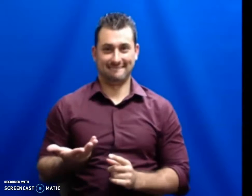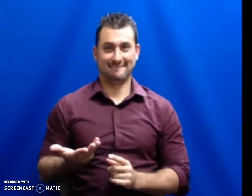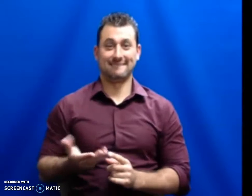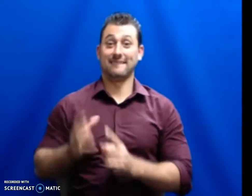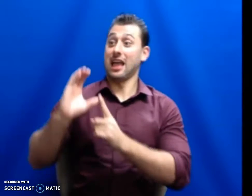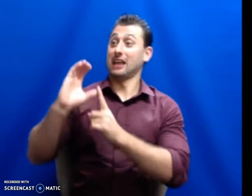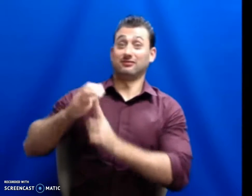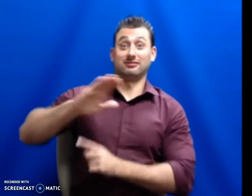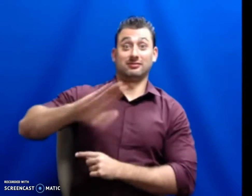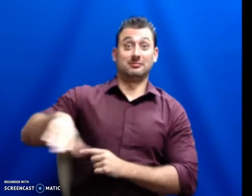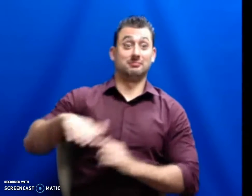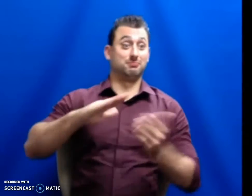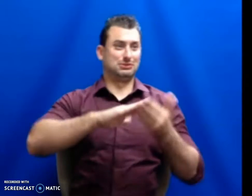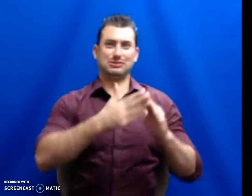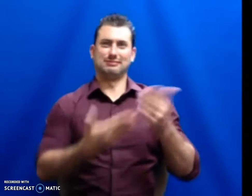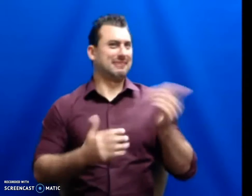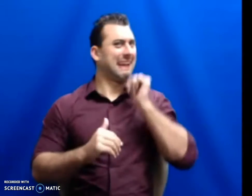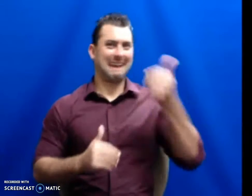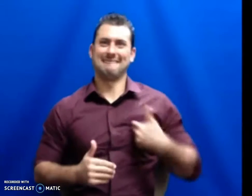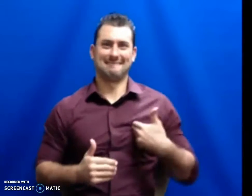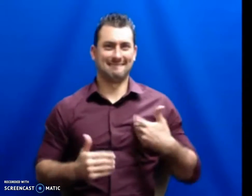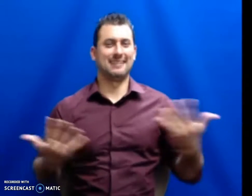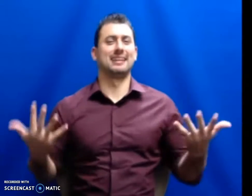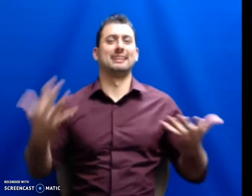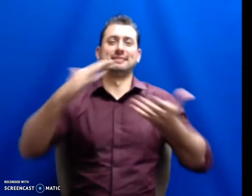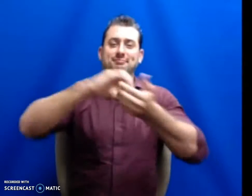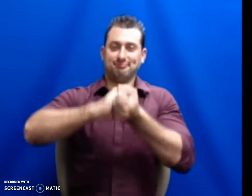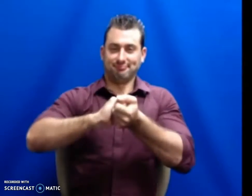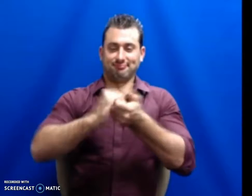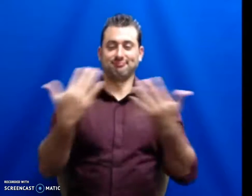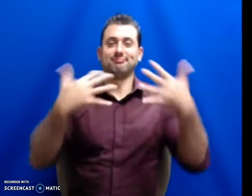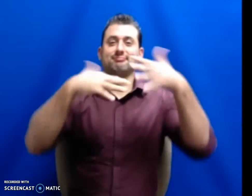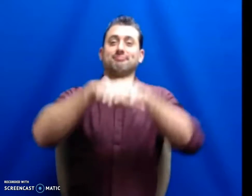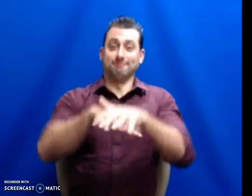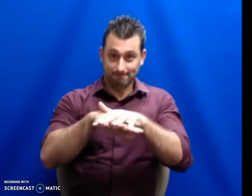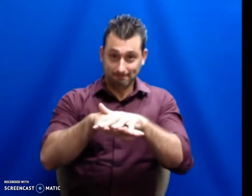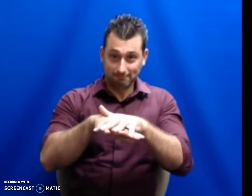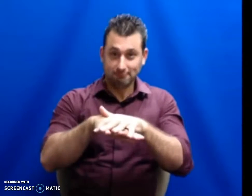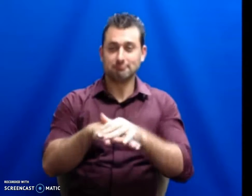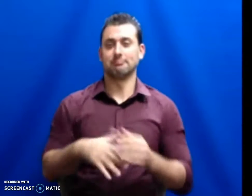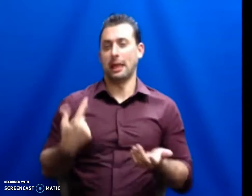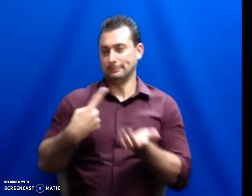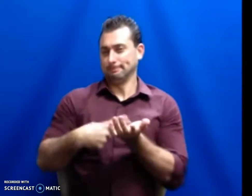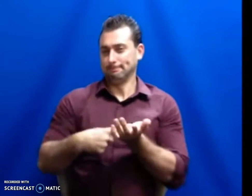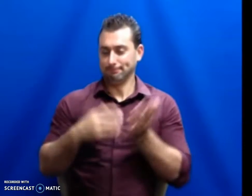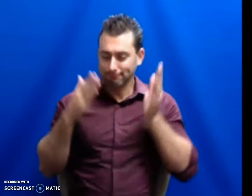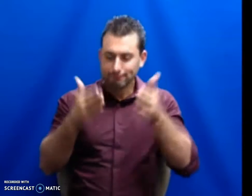If you don't have a community, you can't have a culture. If you don't have a culture, you can't have a community. They are intertwined.